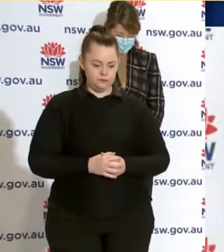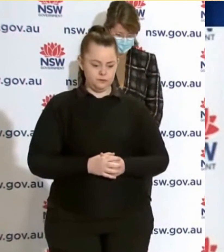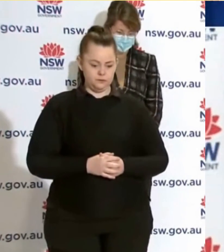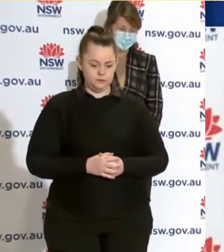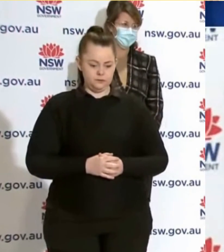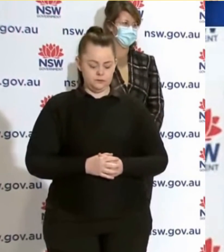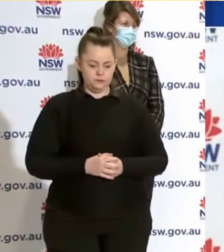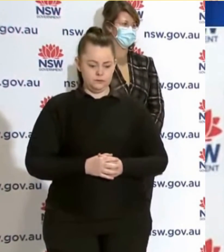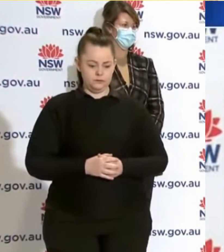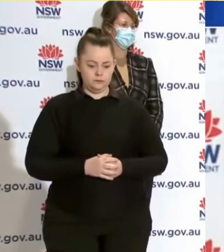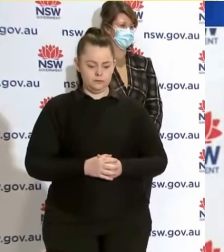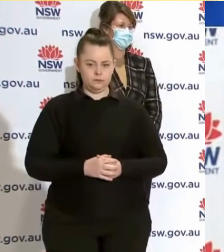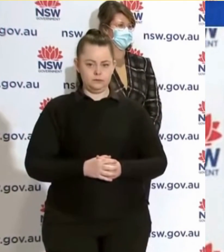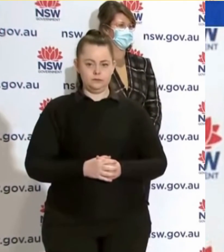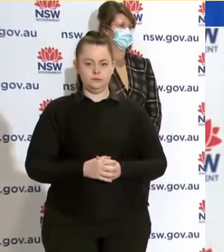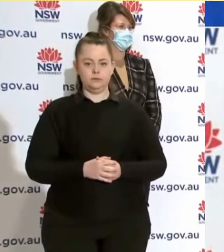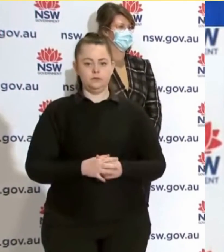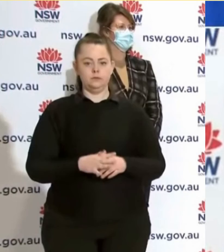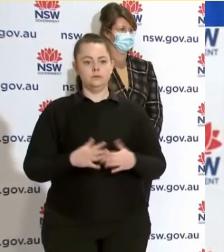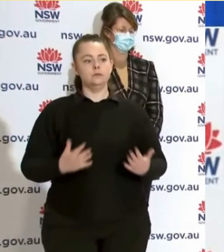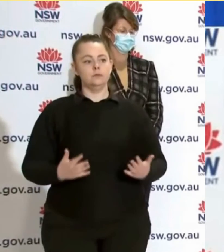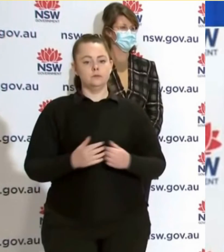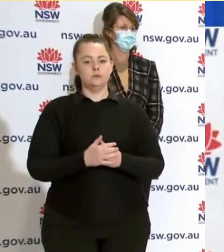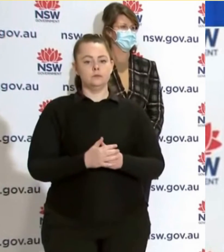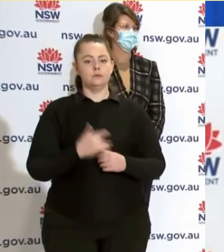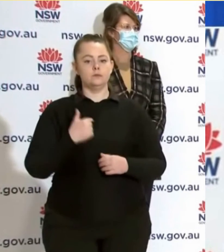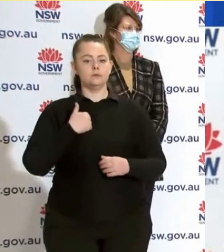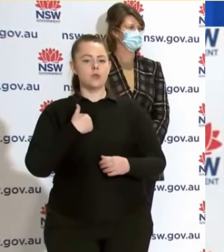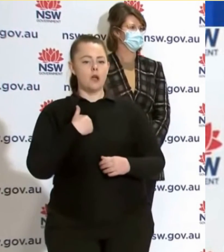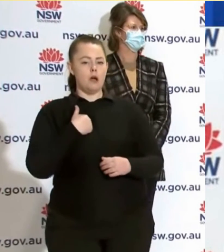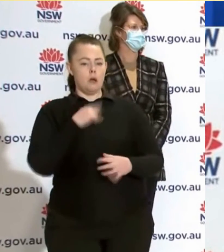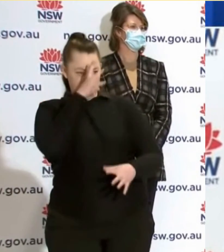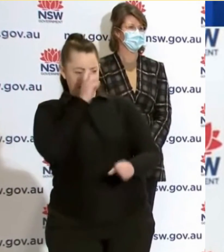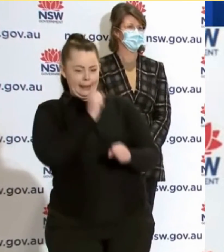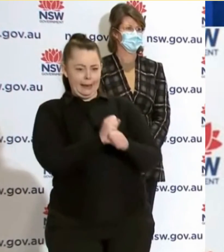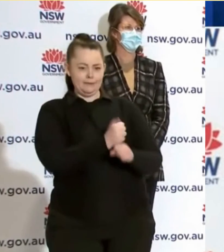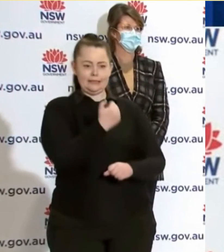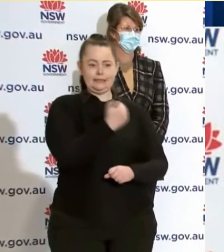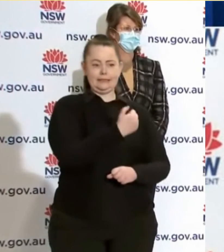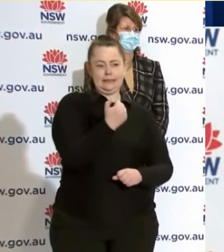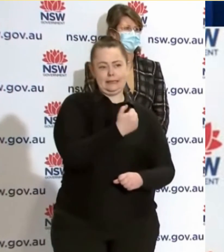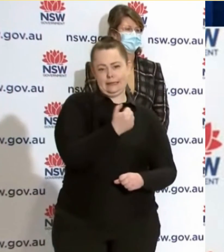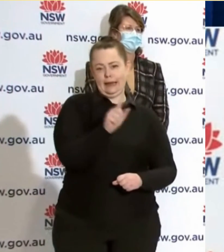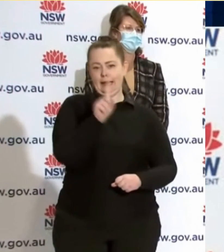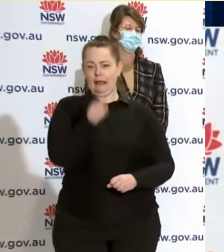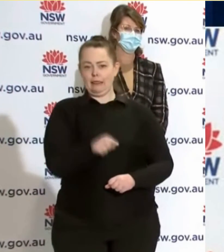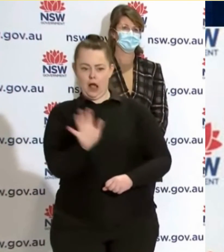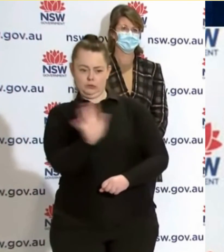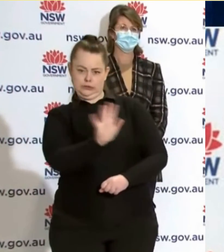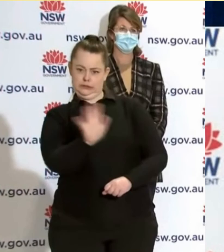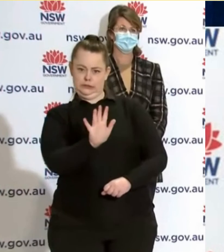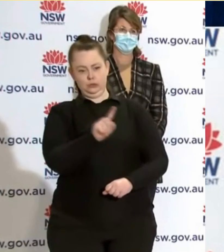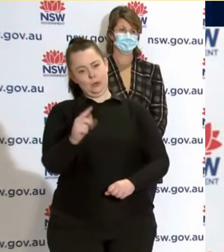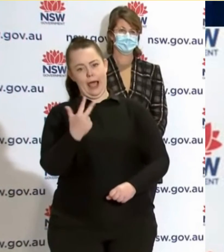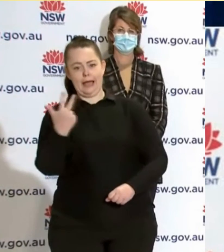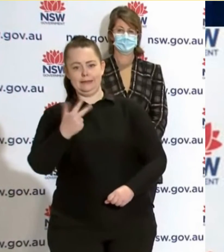Susan Pearce would know the exact answer, but I understand we did between 15 and 16,000 out of a cohort of 20, so it was pretty good. We